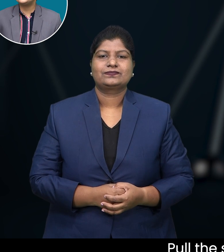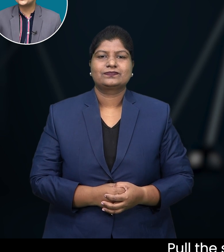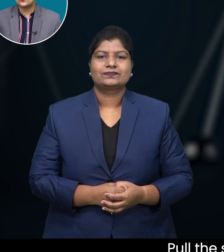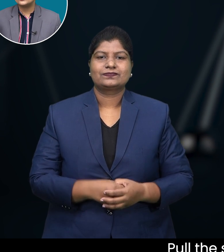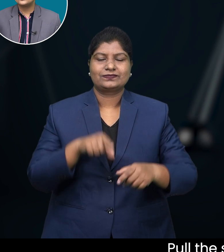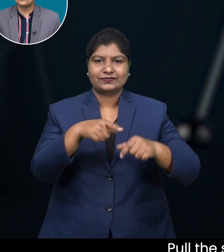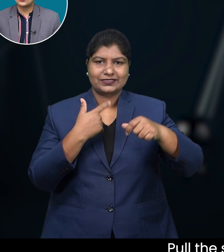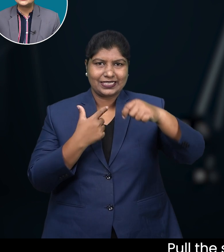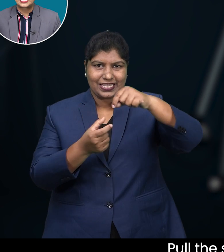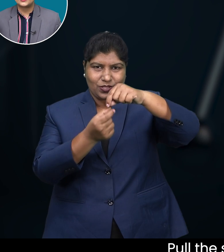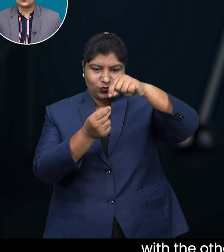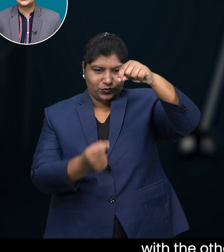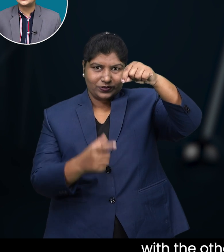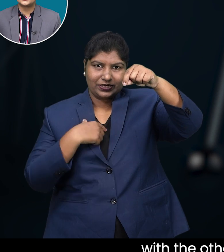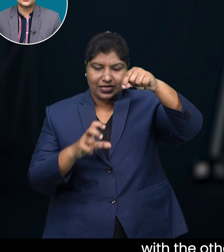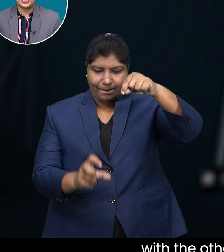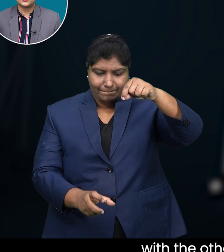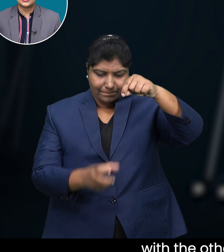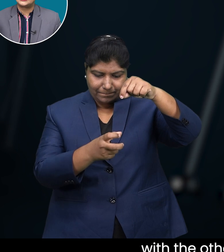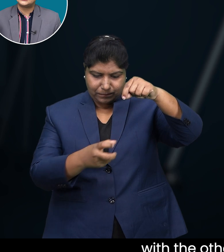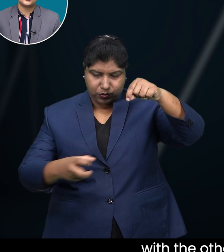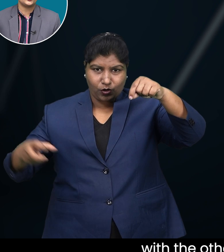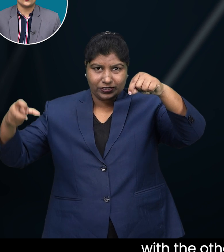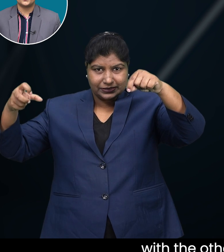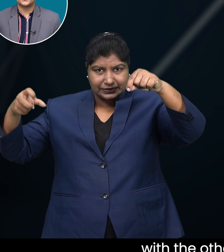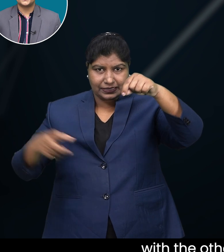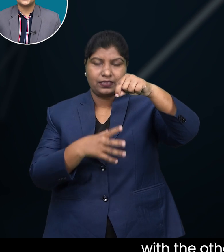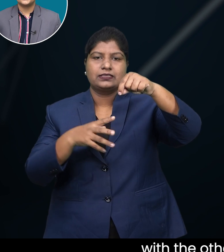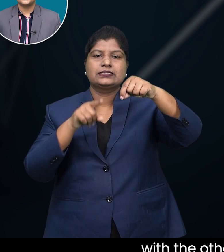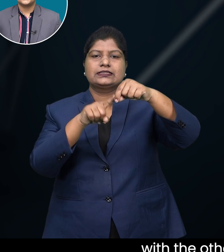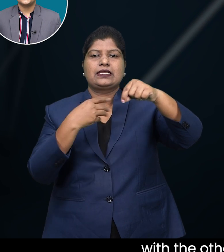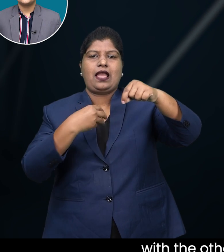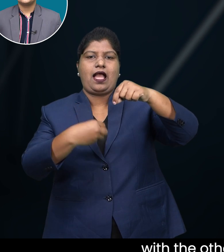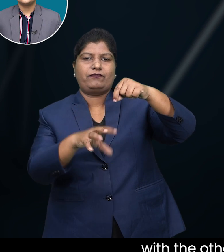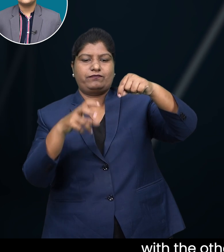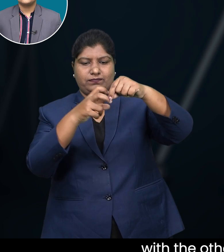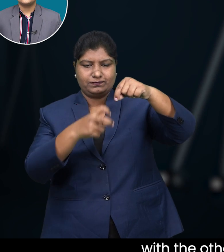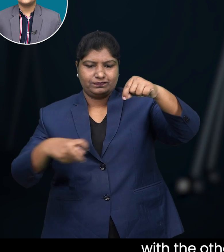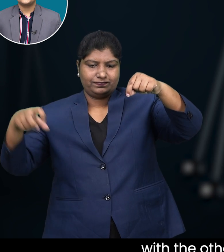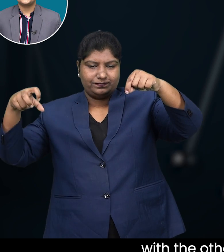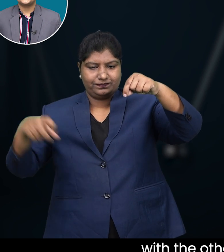Pull the stone to one side with the other hand and let it go.